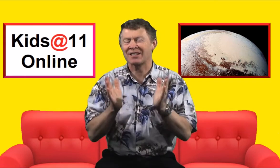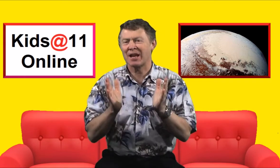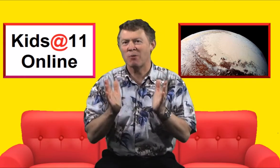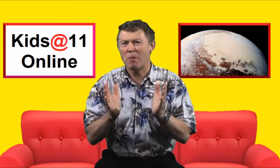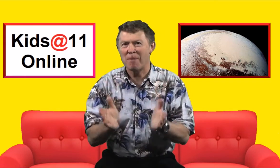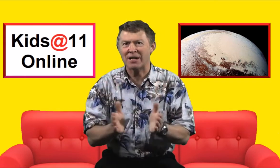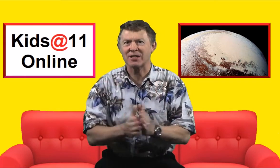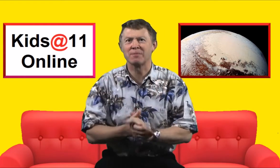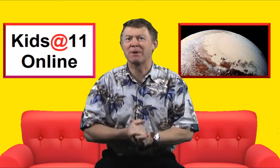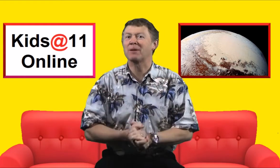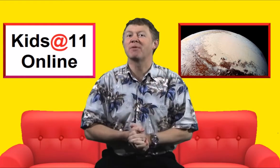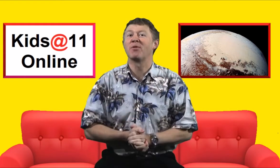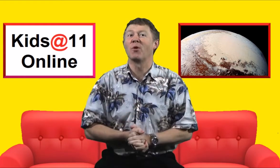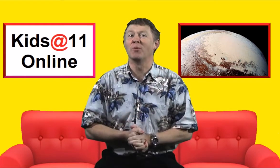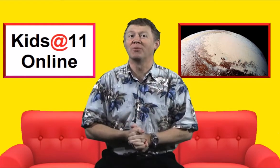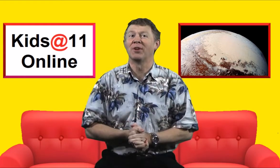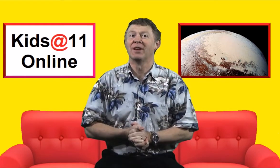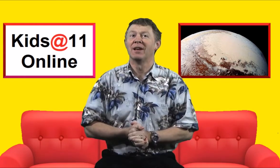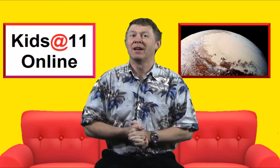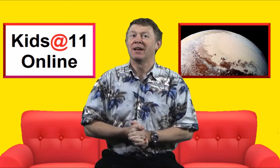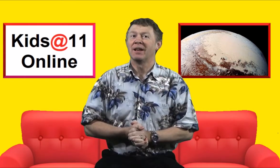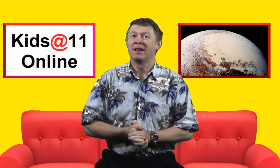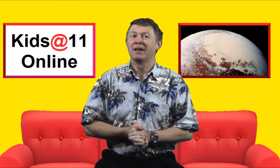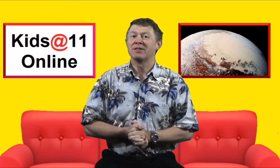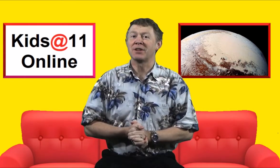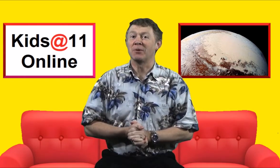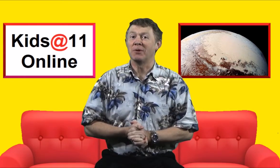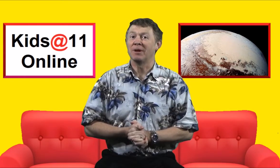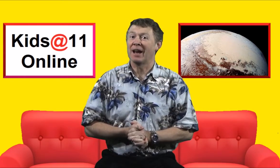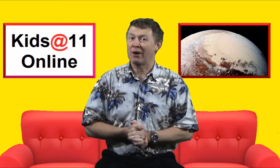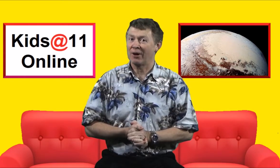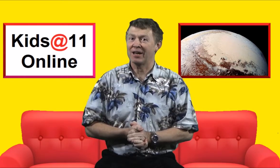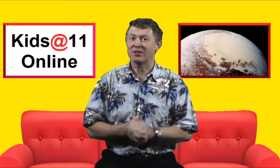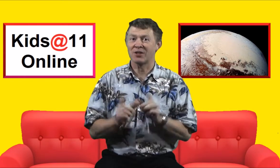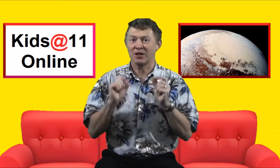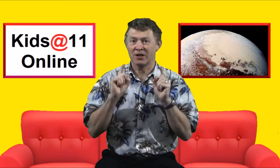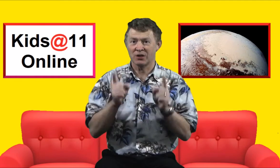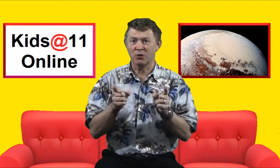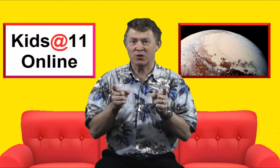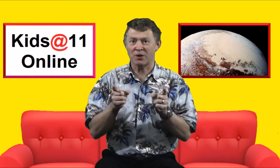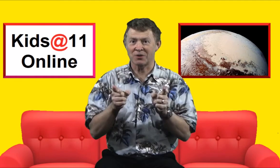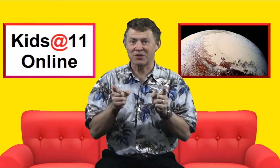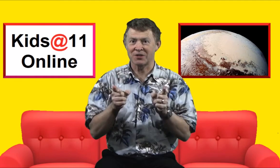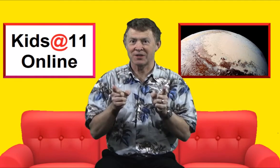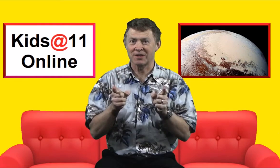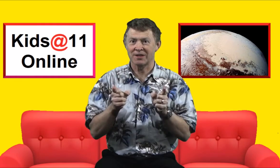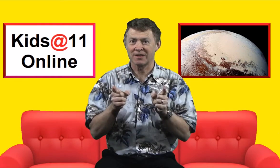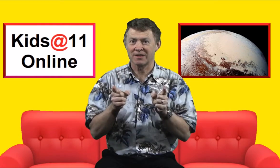were meant to be performed. So now here's your jokes.